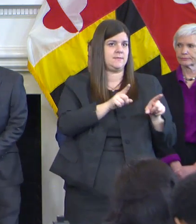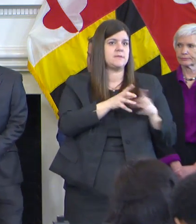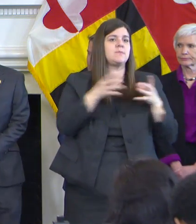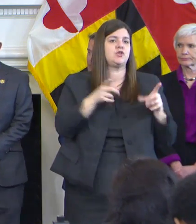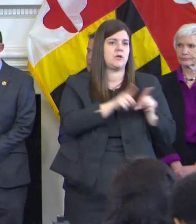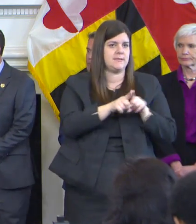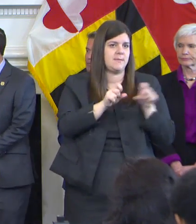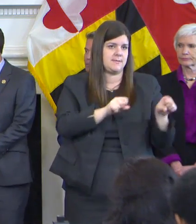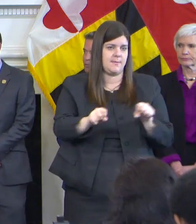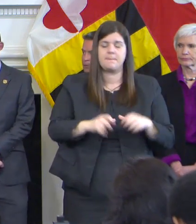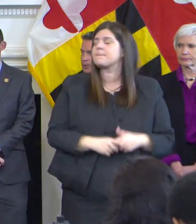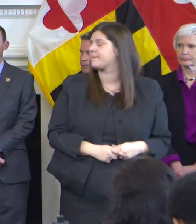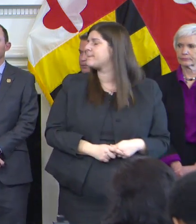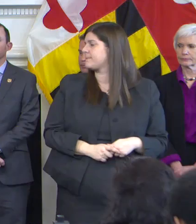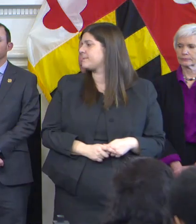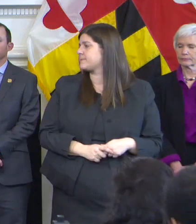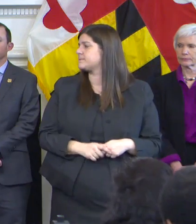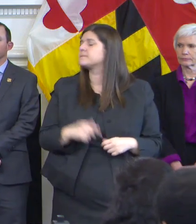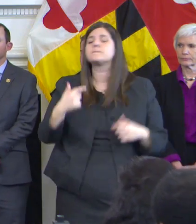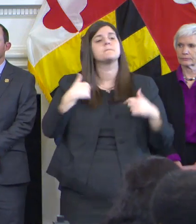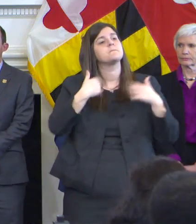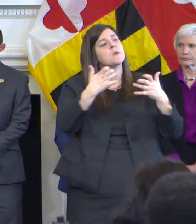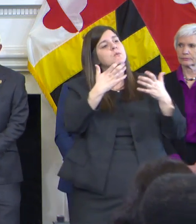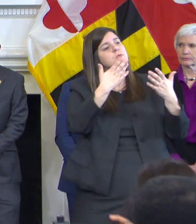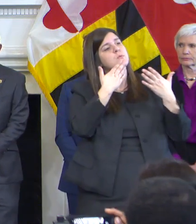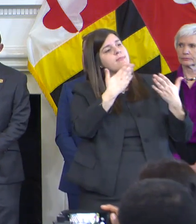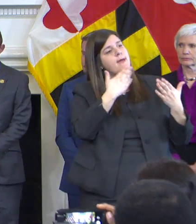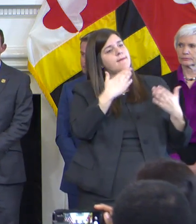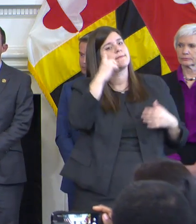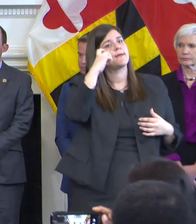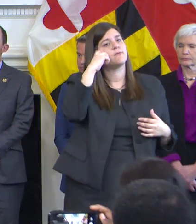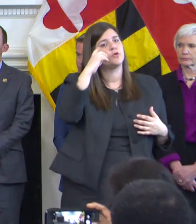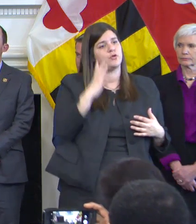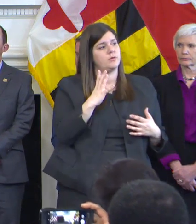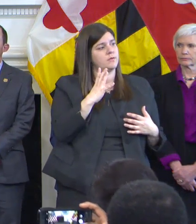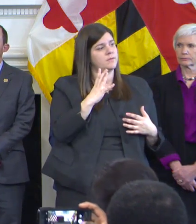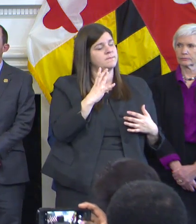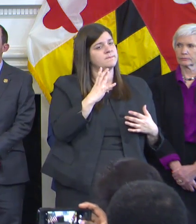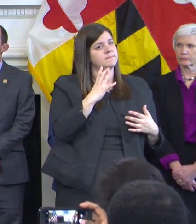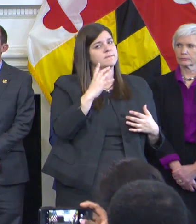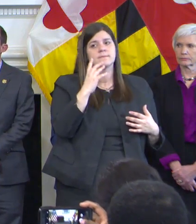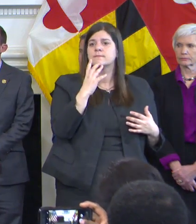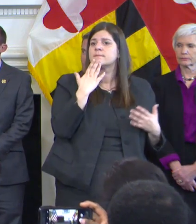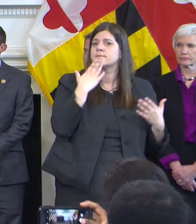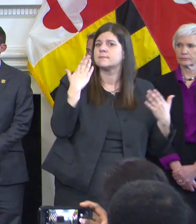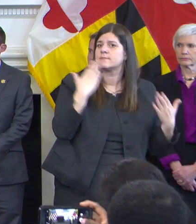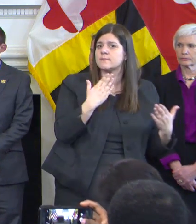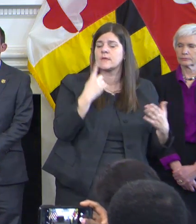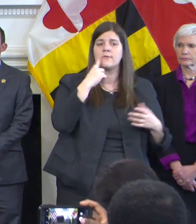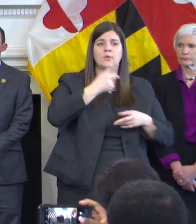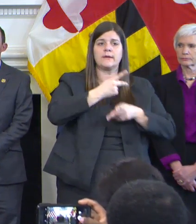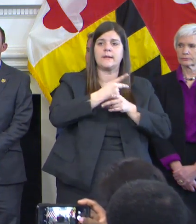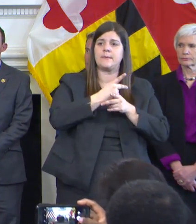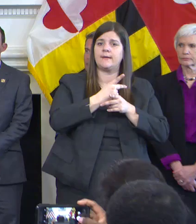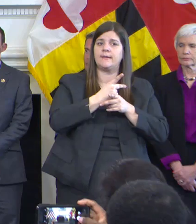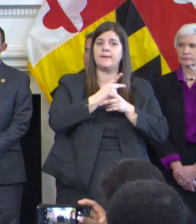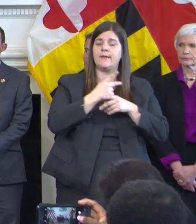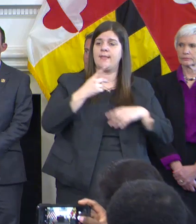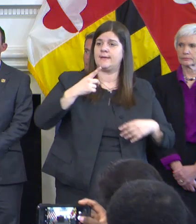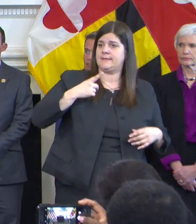Just want to thank the governor for keeping the House members, keeping